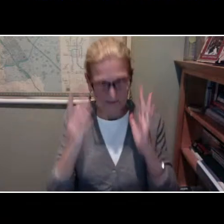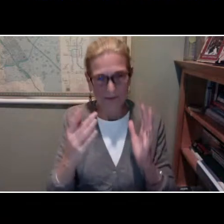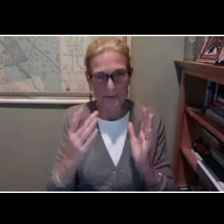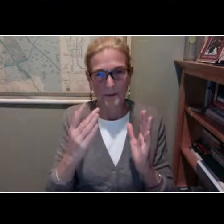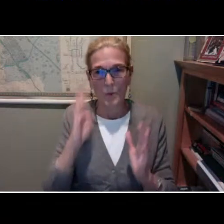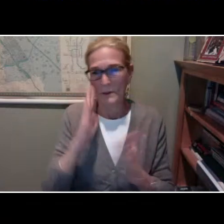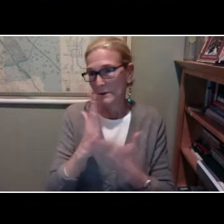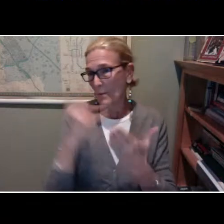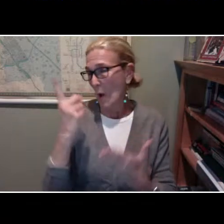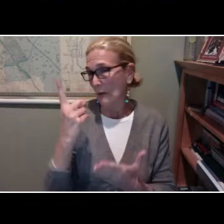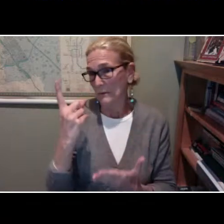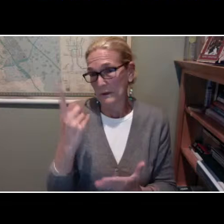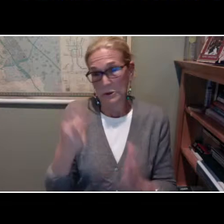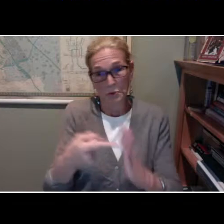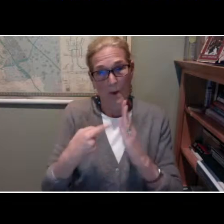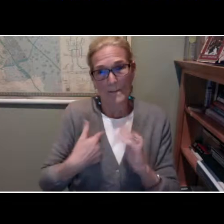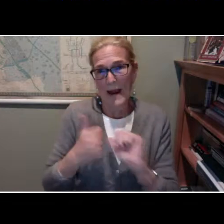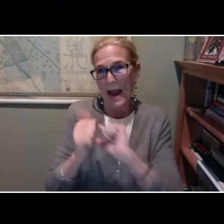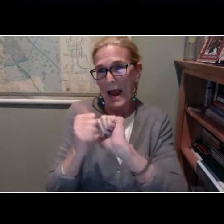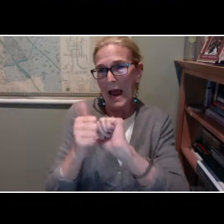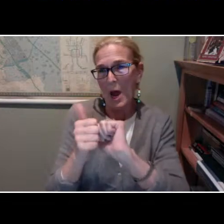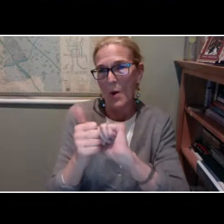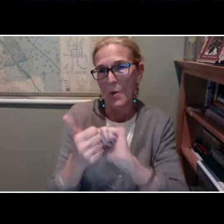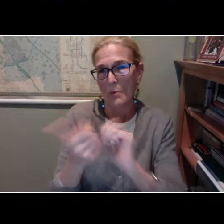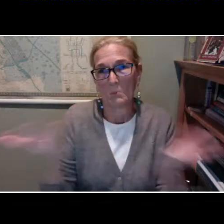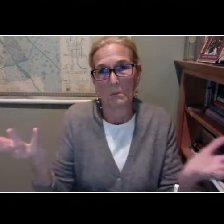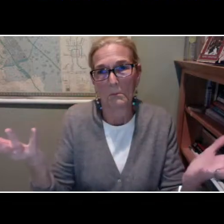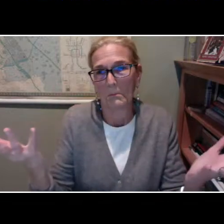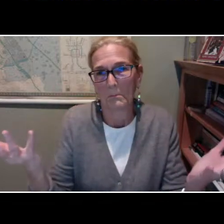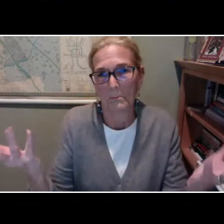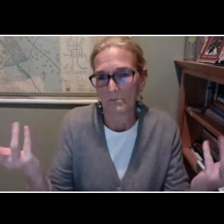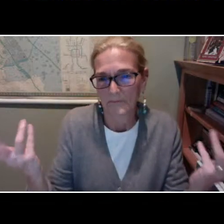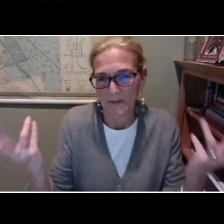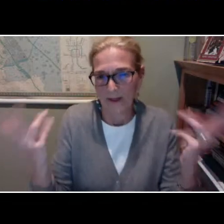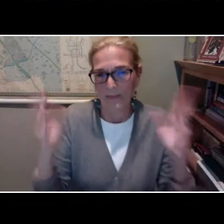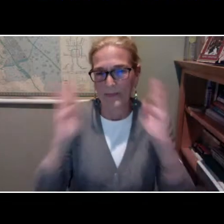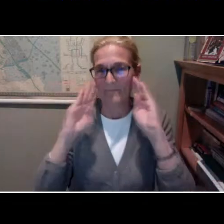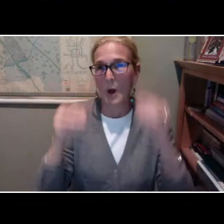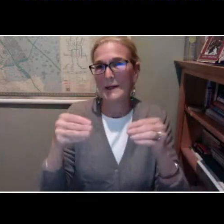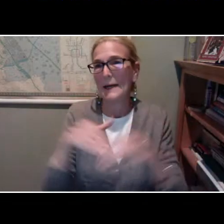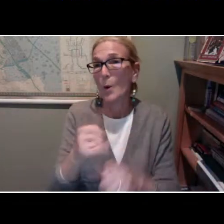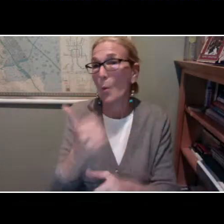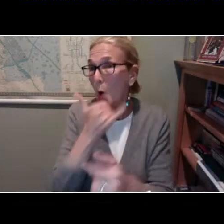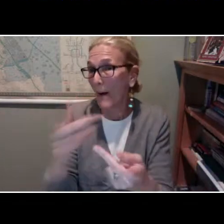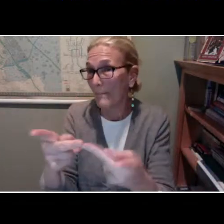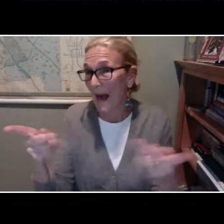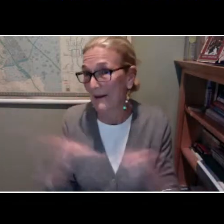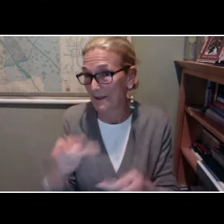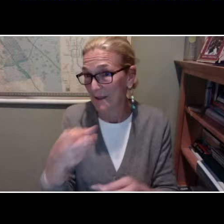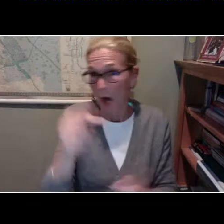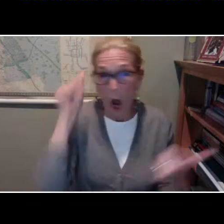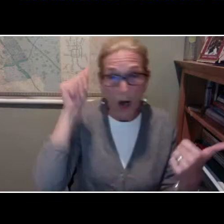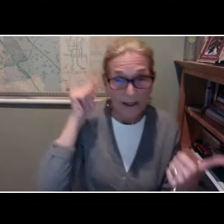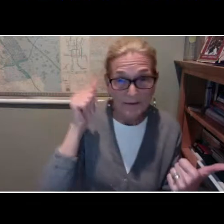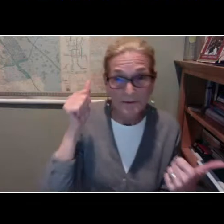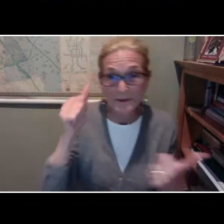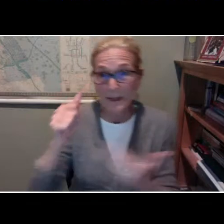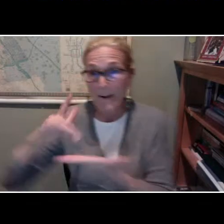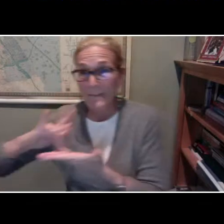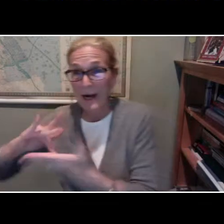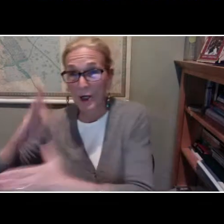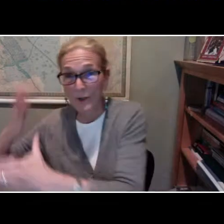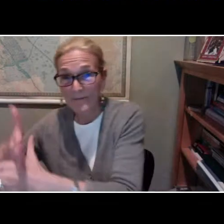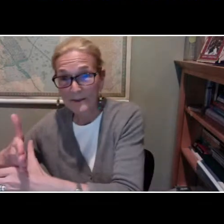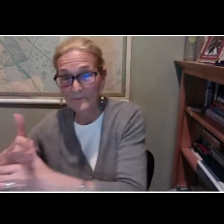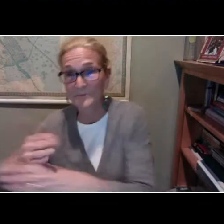educational benefits without language. Show me how. How?